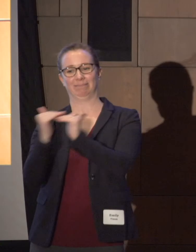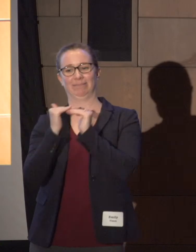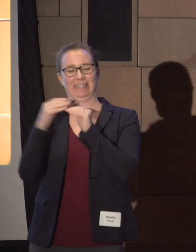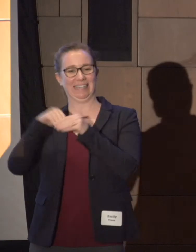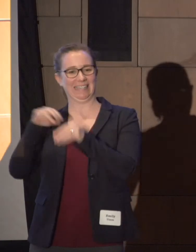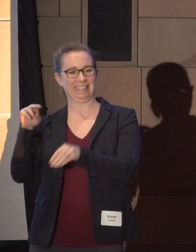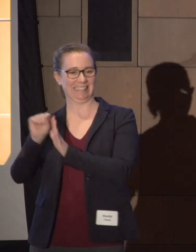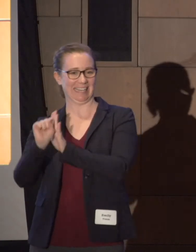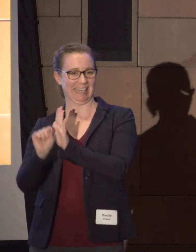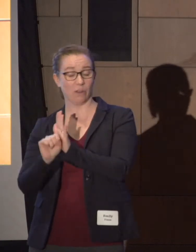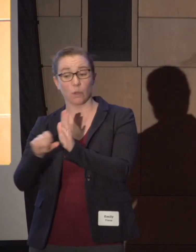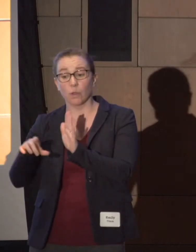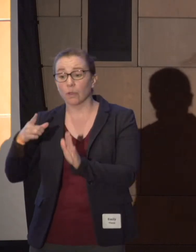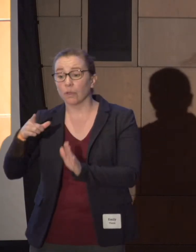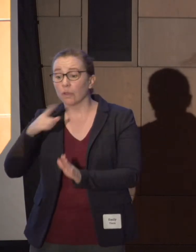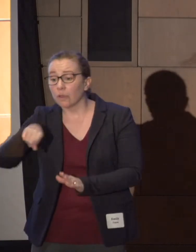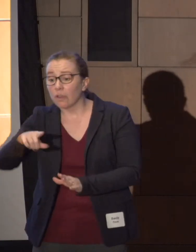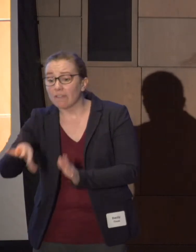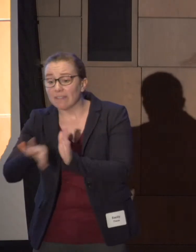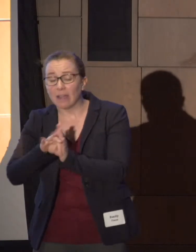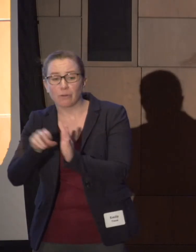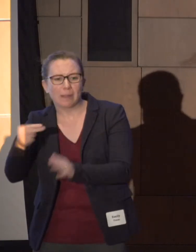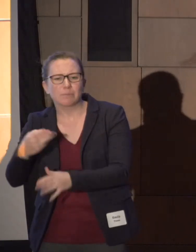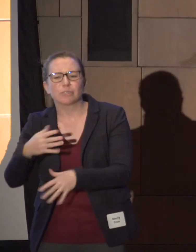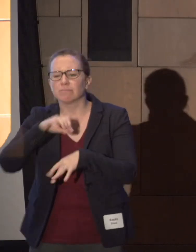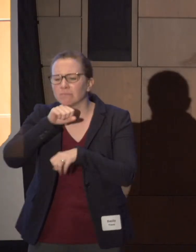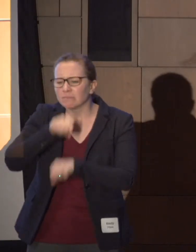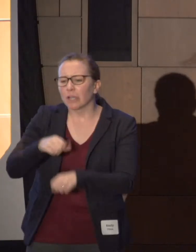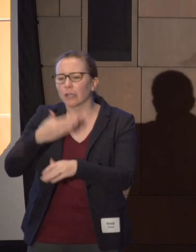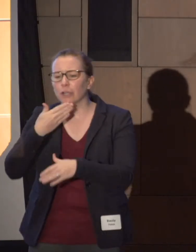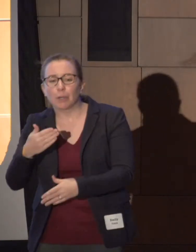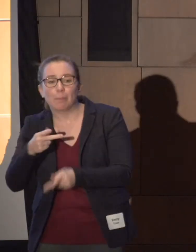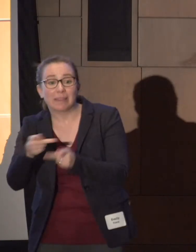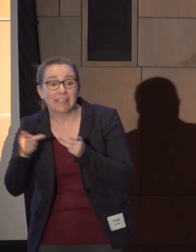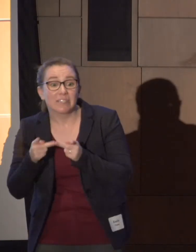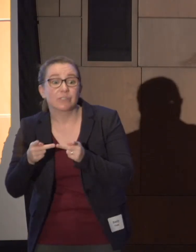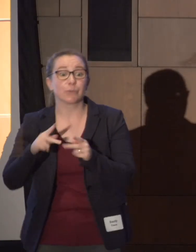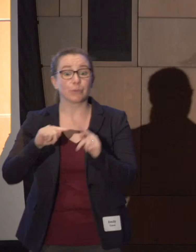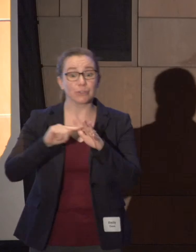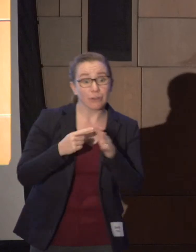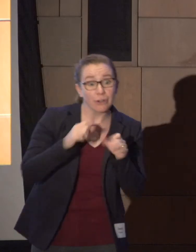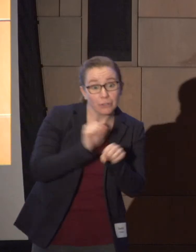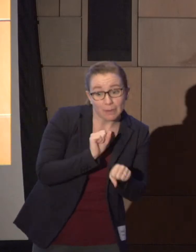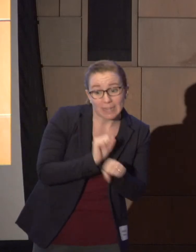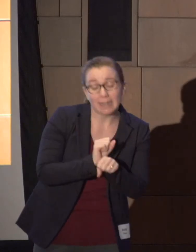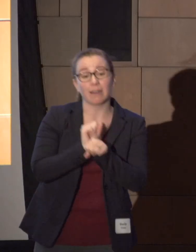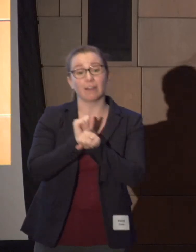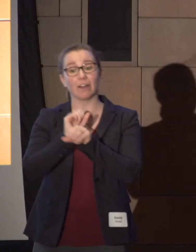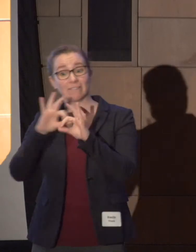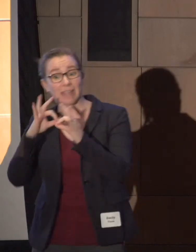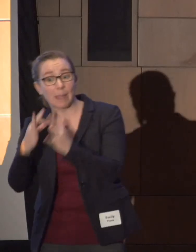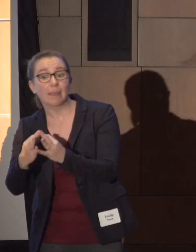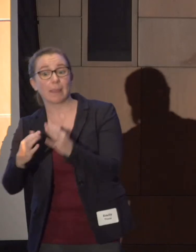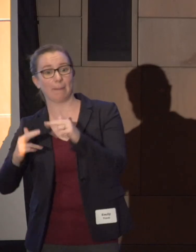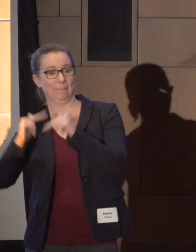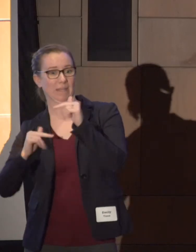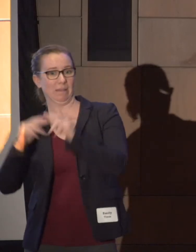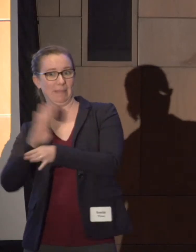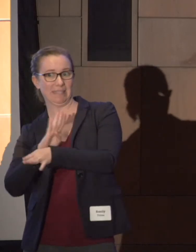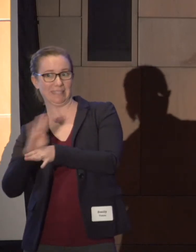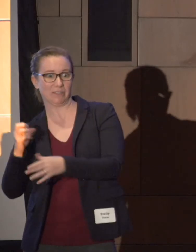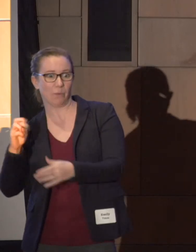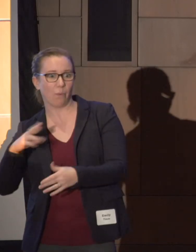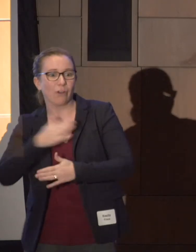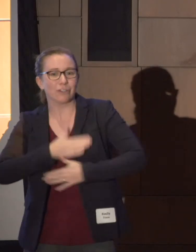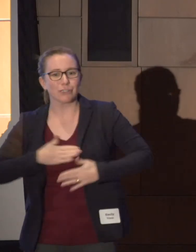who have also found New Hampshire a great place to start a career, start a family, build a business, as many of you have, or